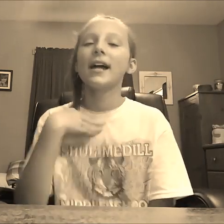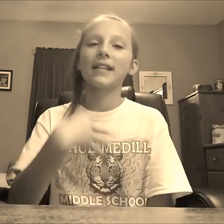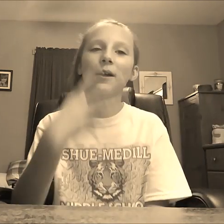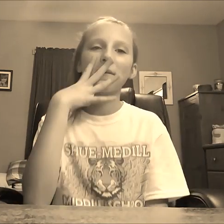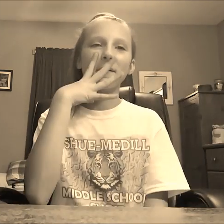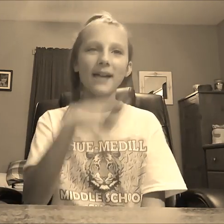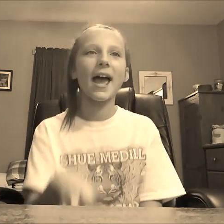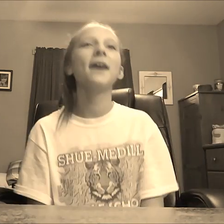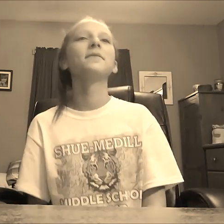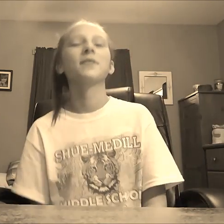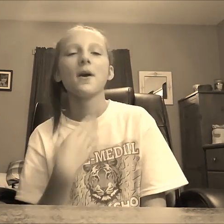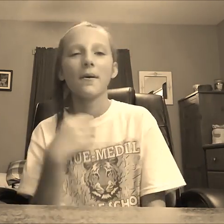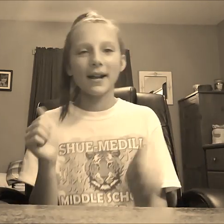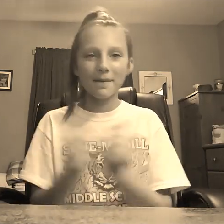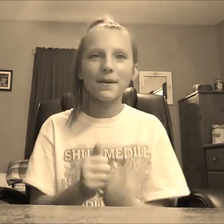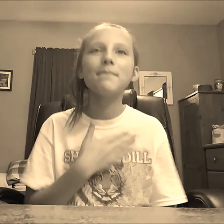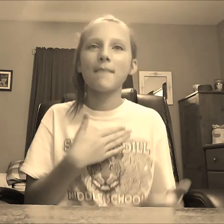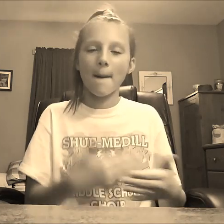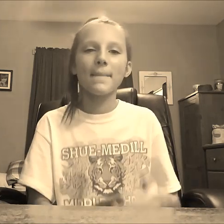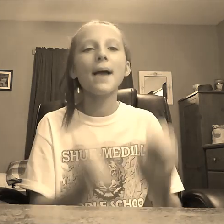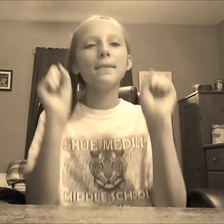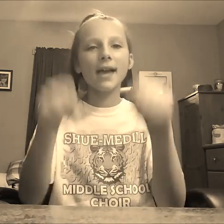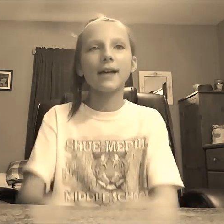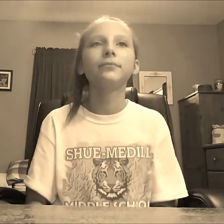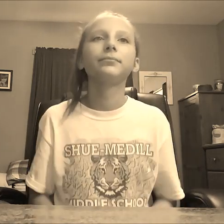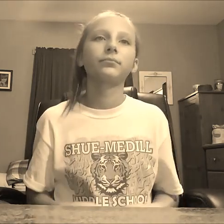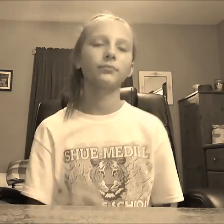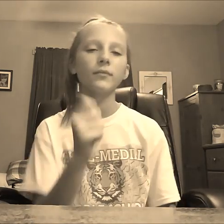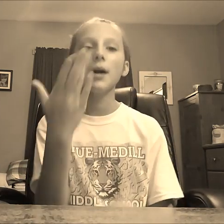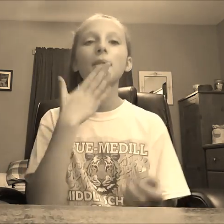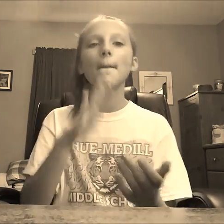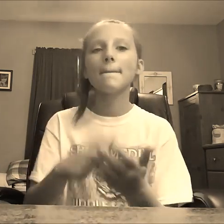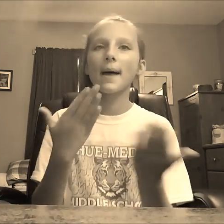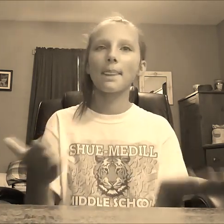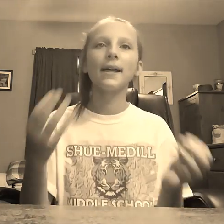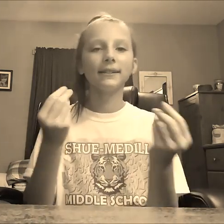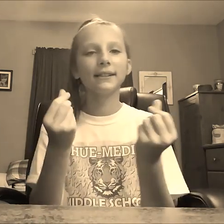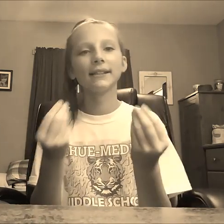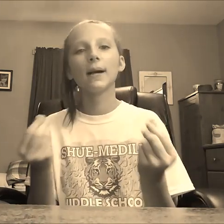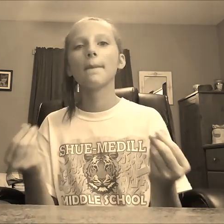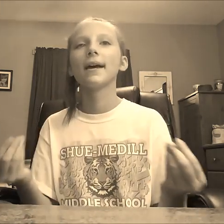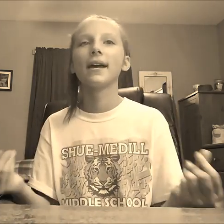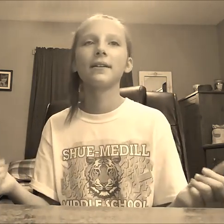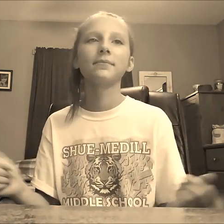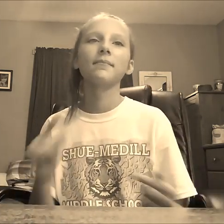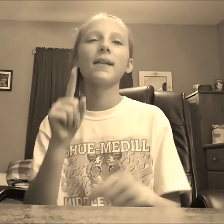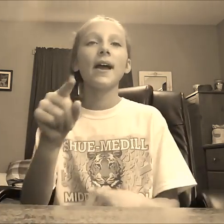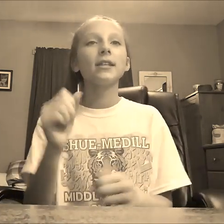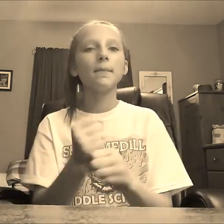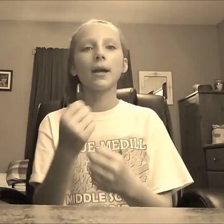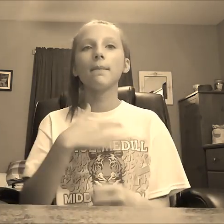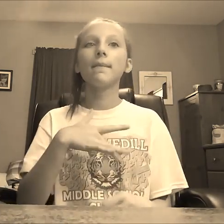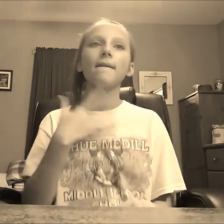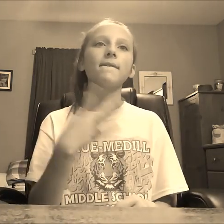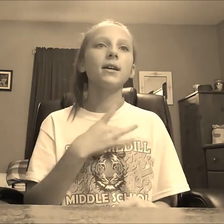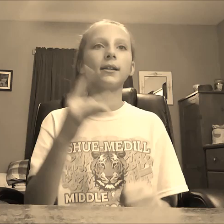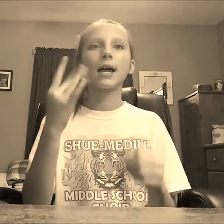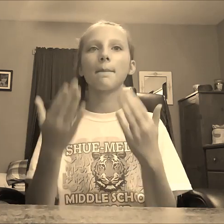Cause I don't care when I'm with my baby All the bad things disappear You're making me feel